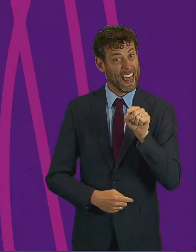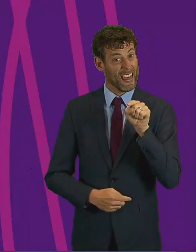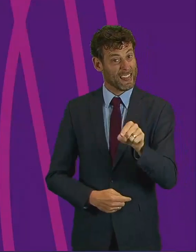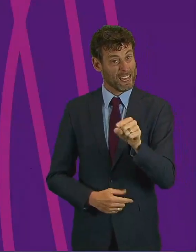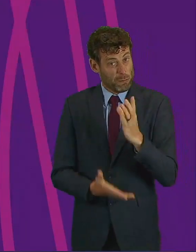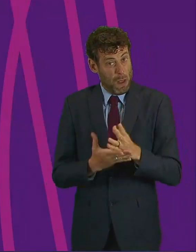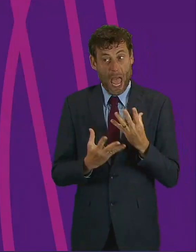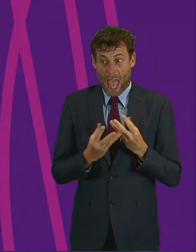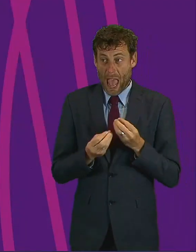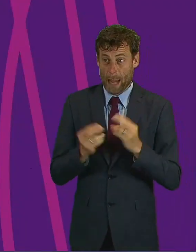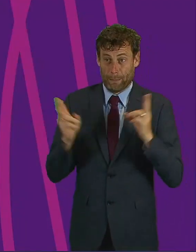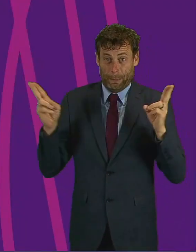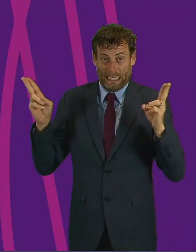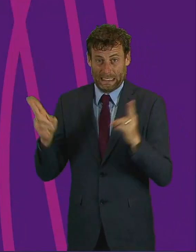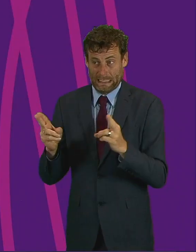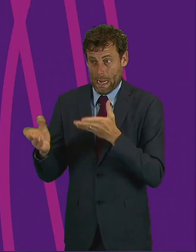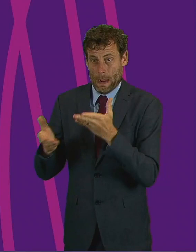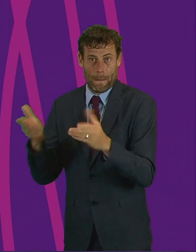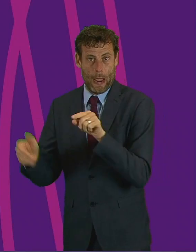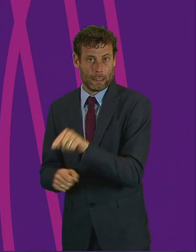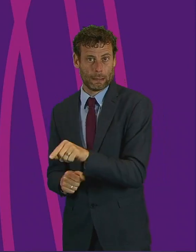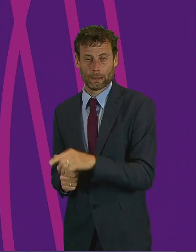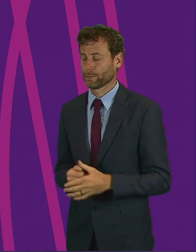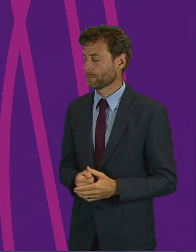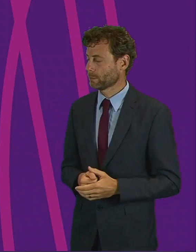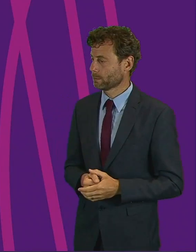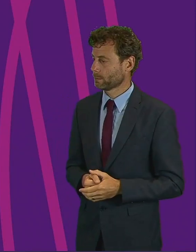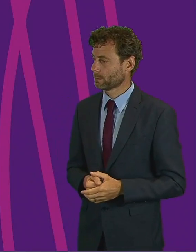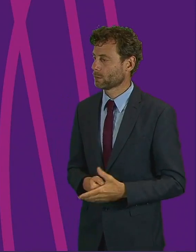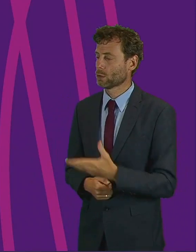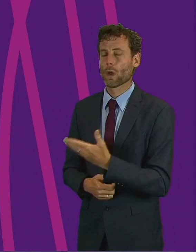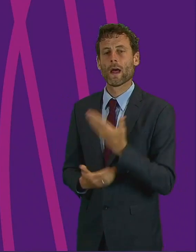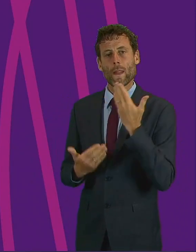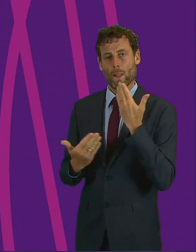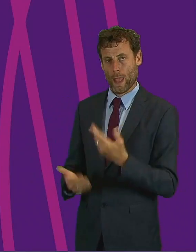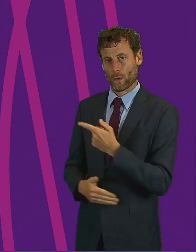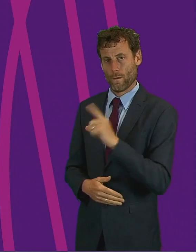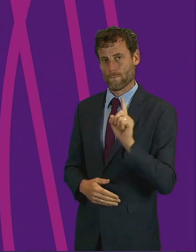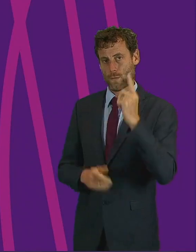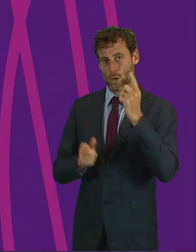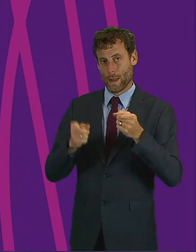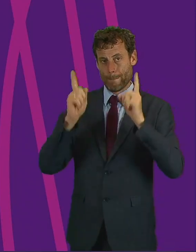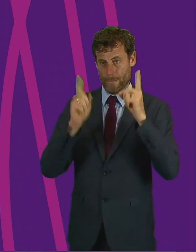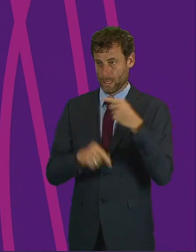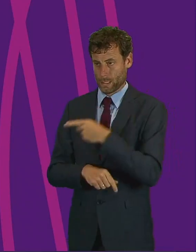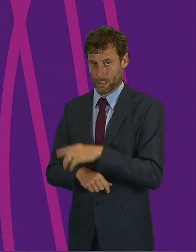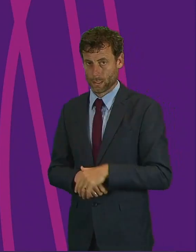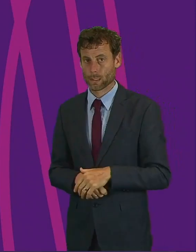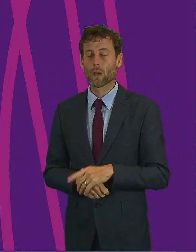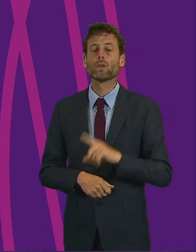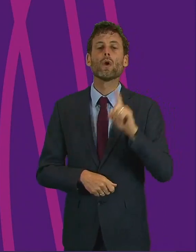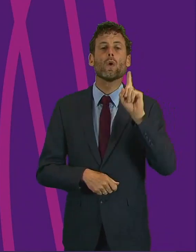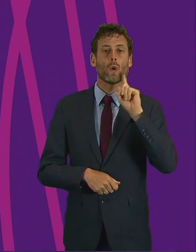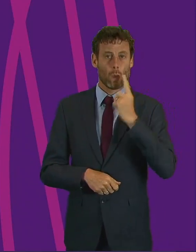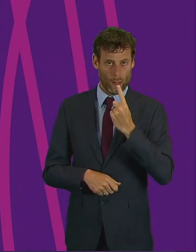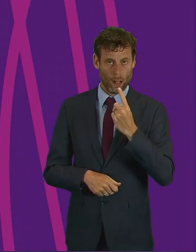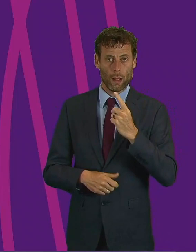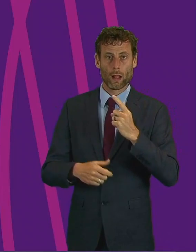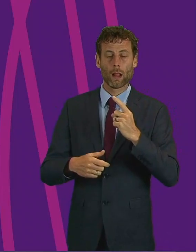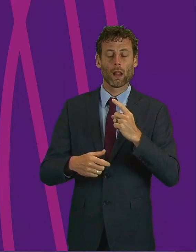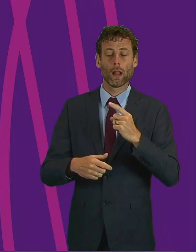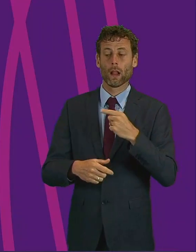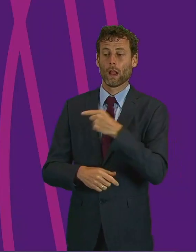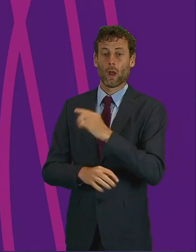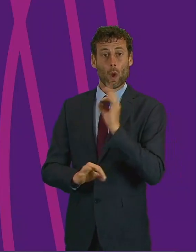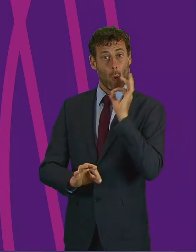Thank you very much, First Minister. Before we just turn to the first question, just to remind members that I'll take all the supplementary questions today after